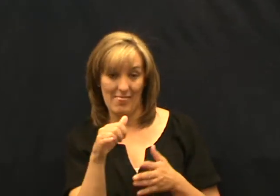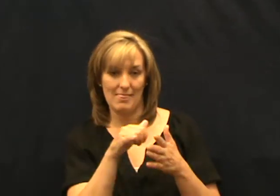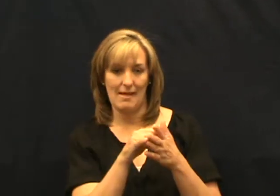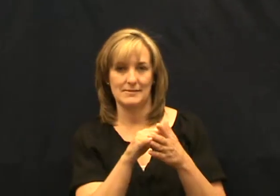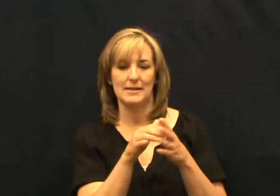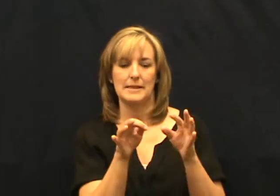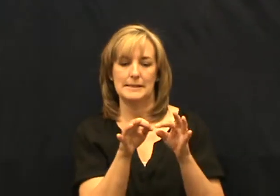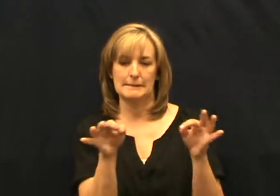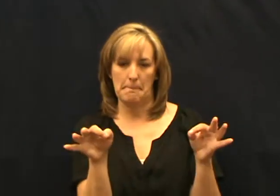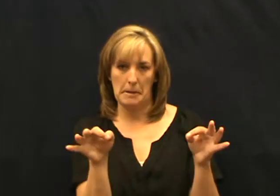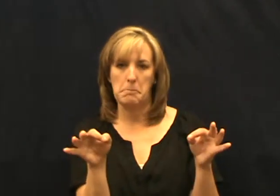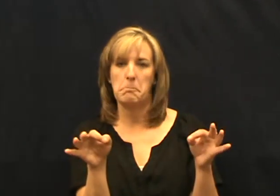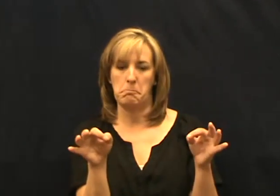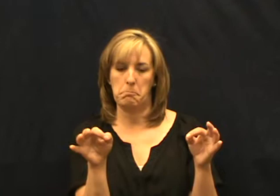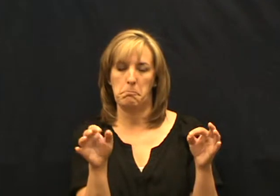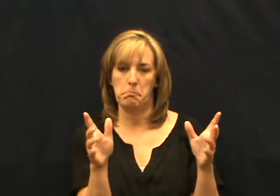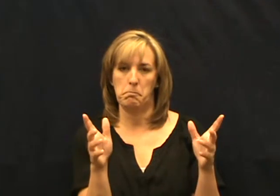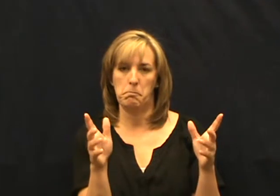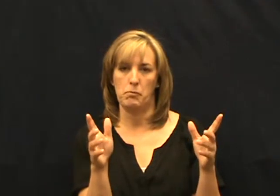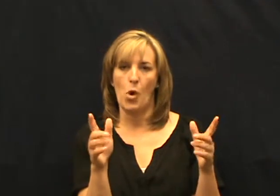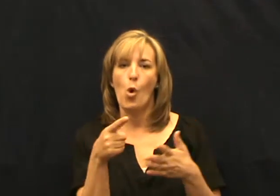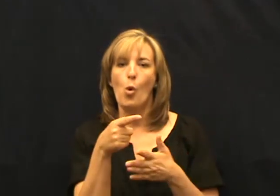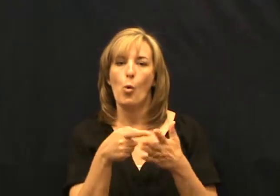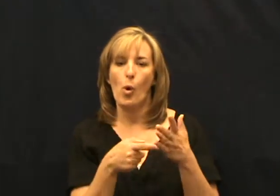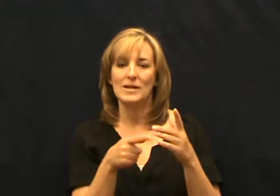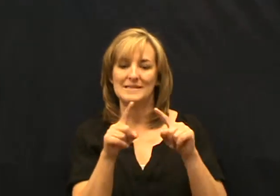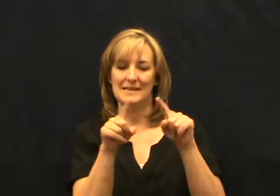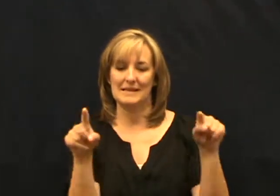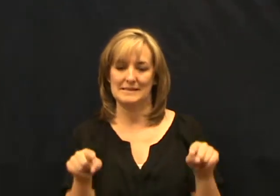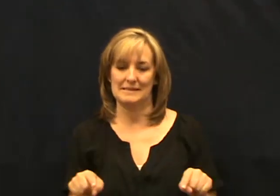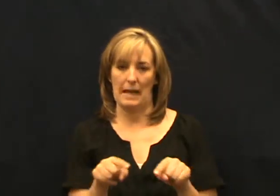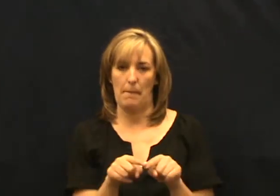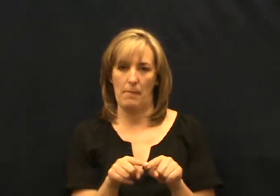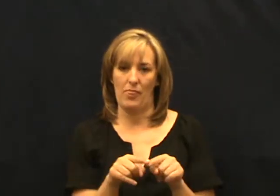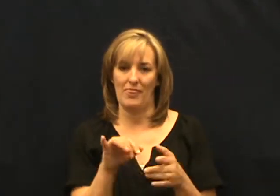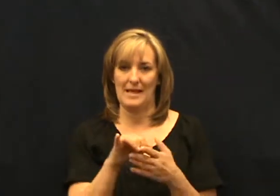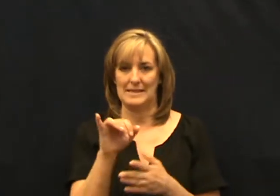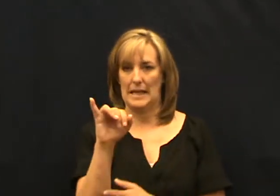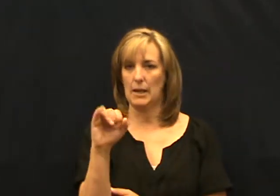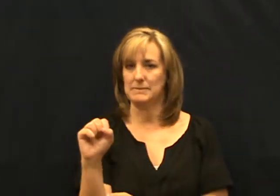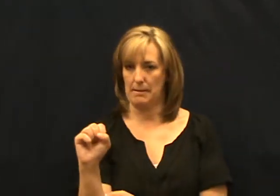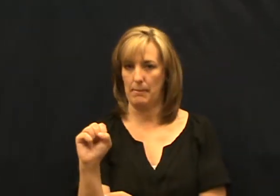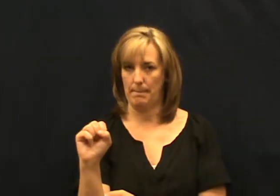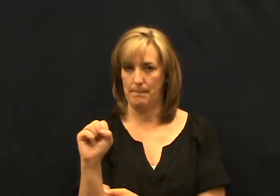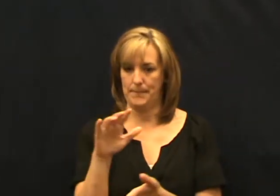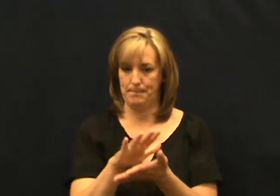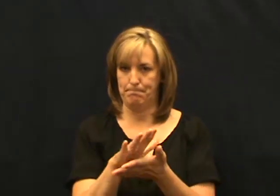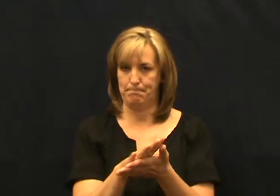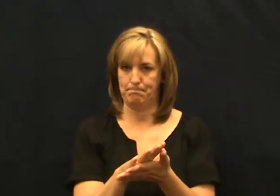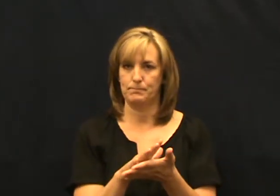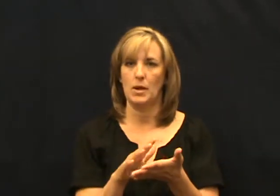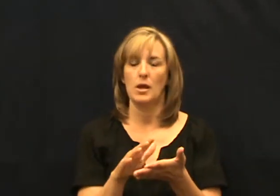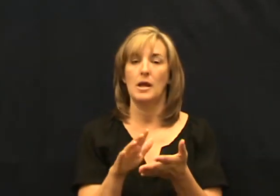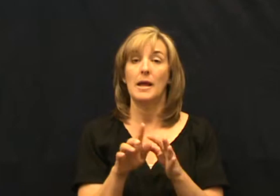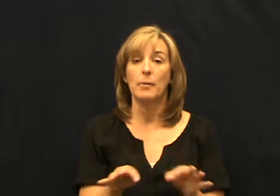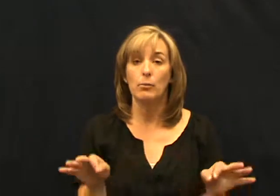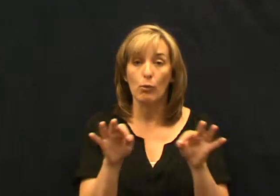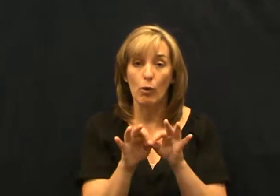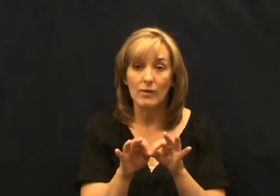what statement it is. In this case, it's the income statement. And then very importantly, it tells us what period of